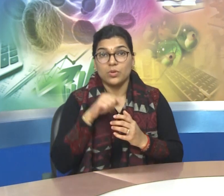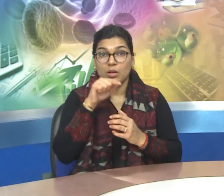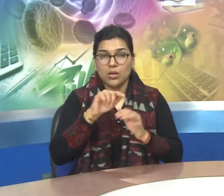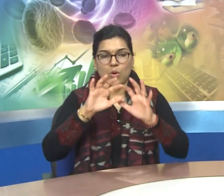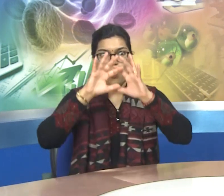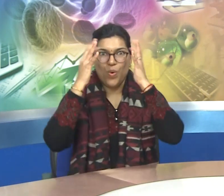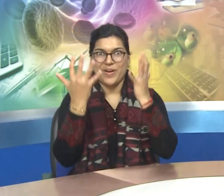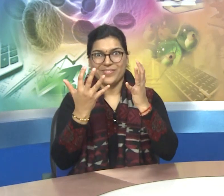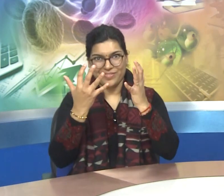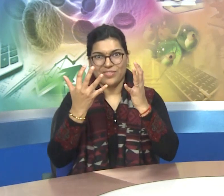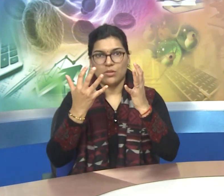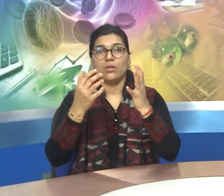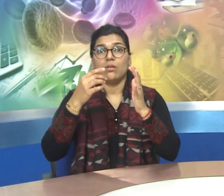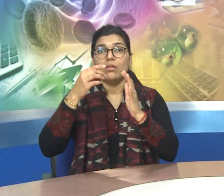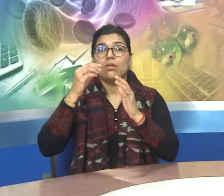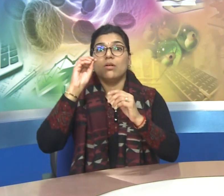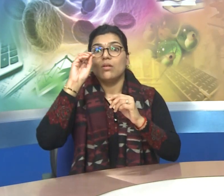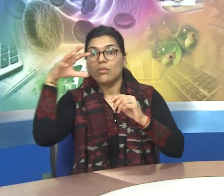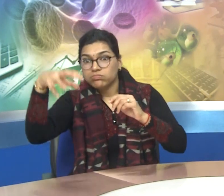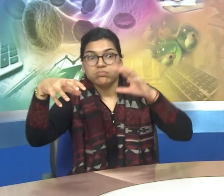There are some examples of international gazetteers